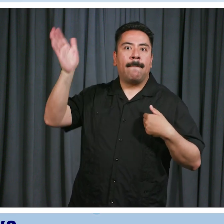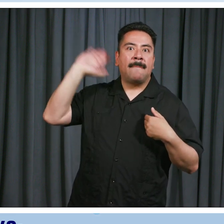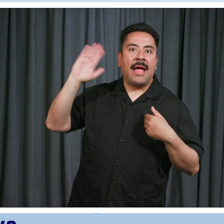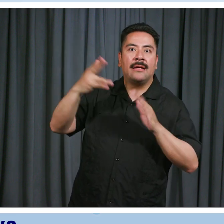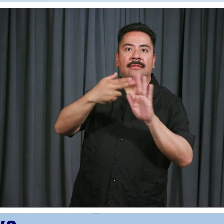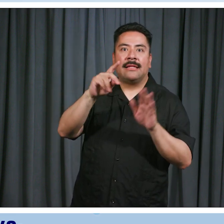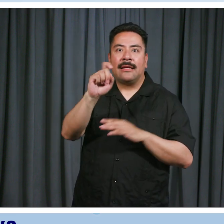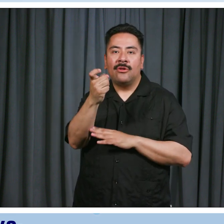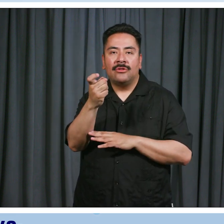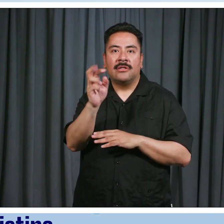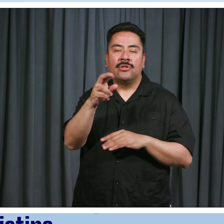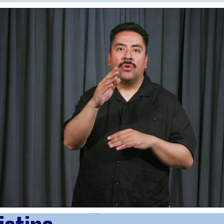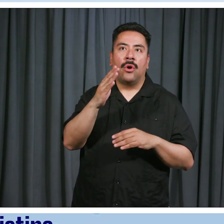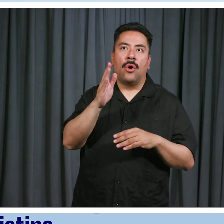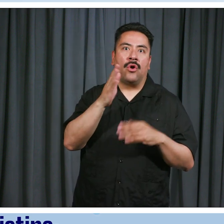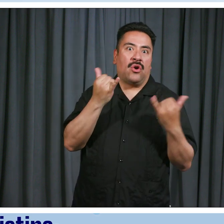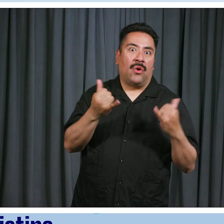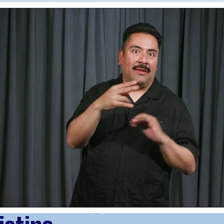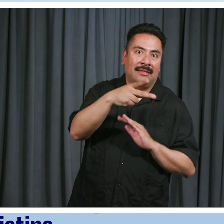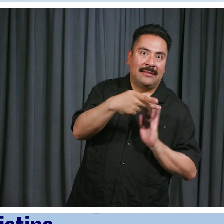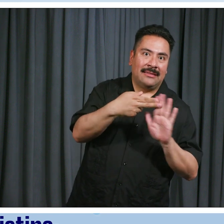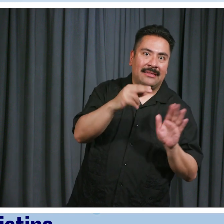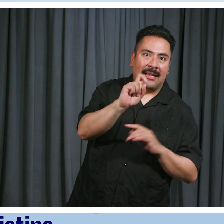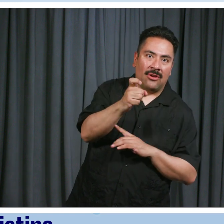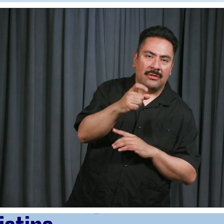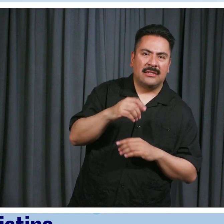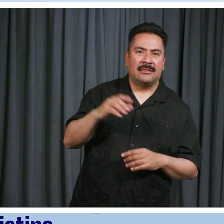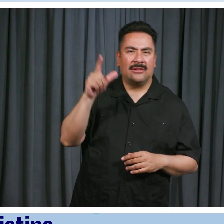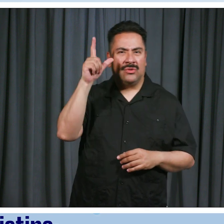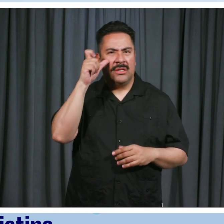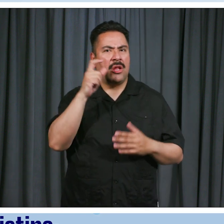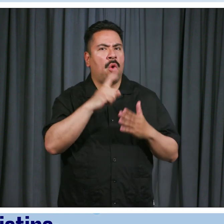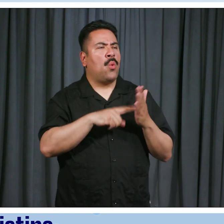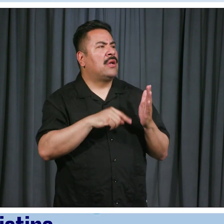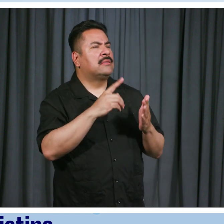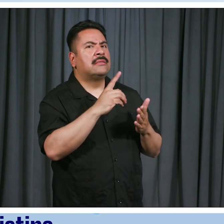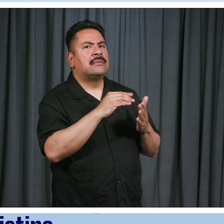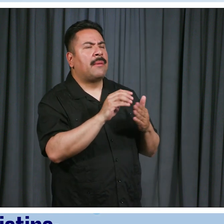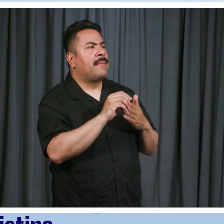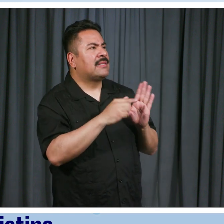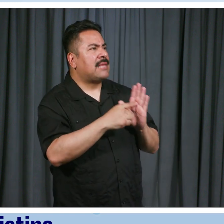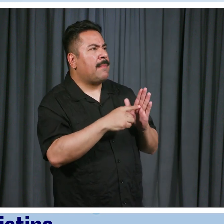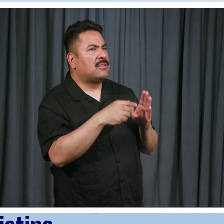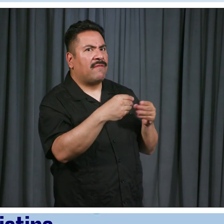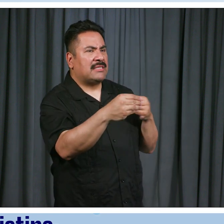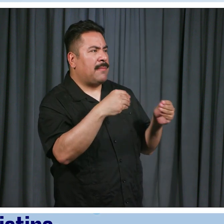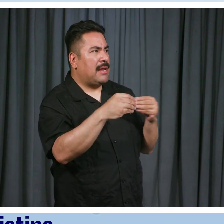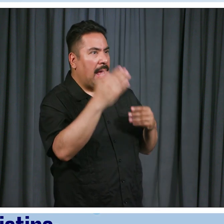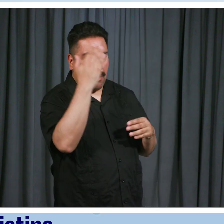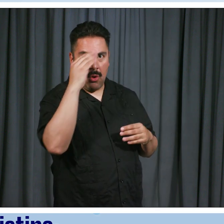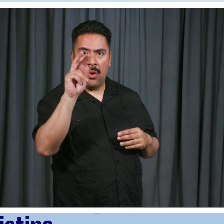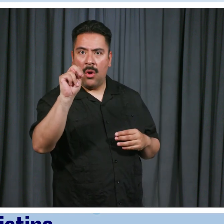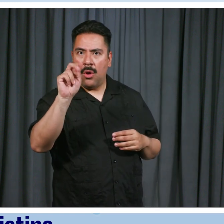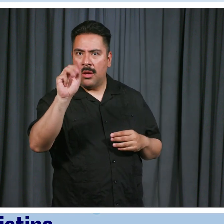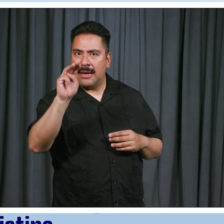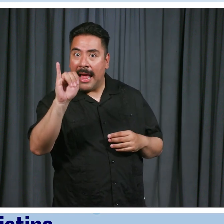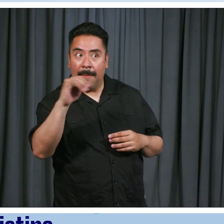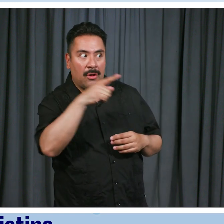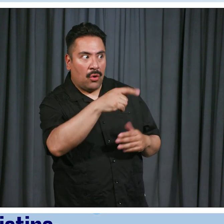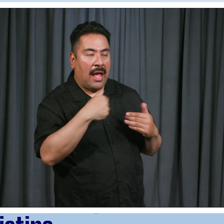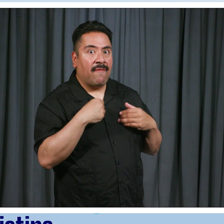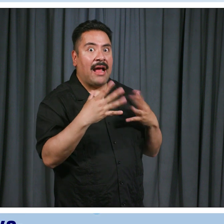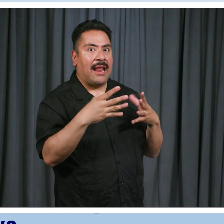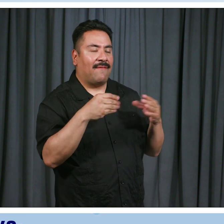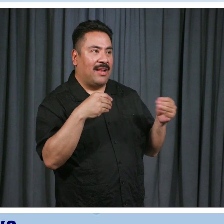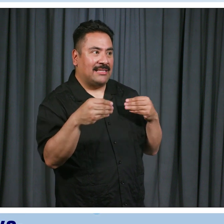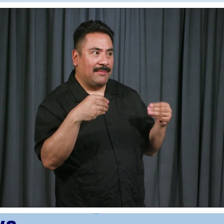current diagnosis. Yeah, and what are some examples of that flexibility? So, I know that you guys at NAMI you yes. have a lot of